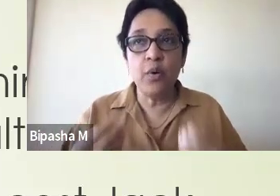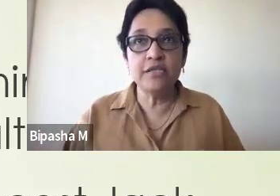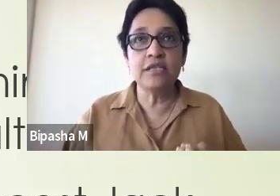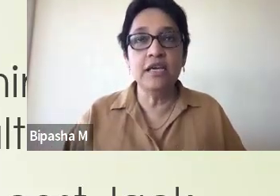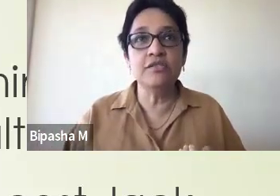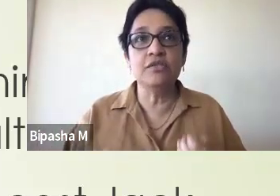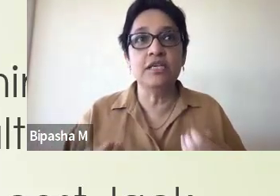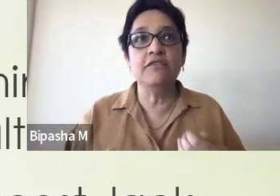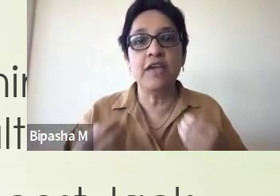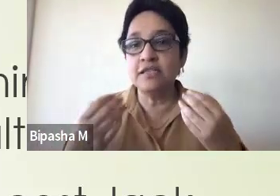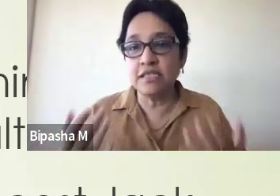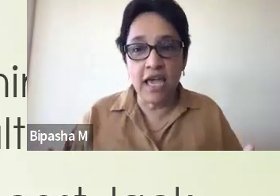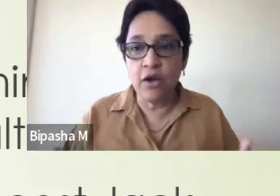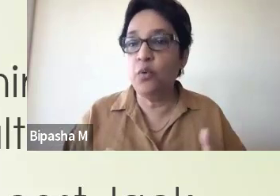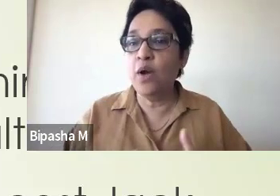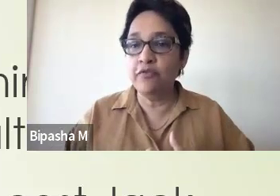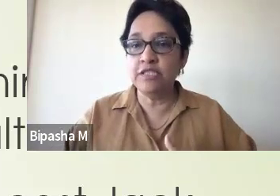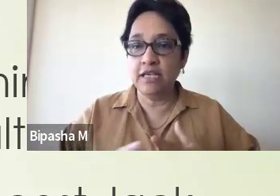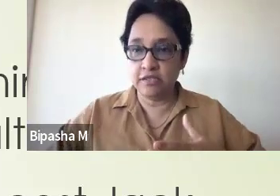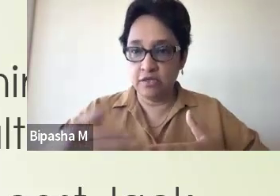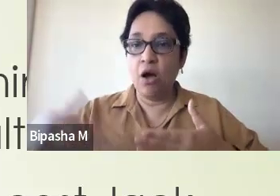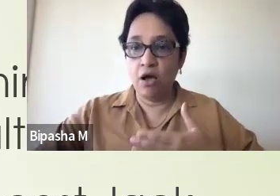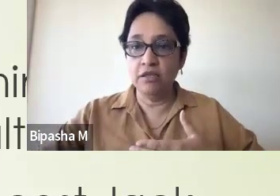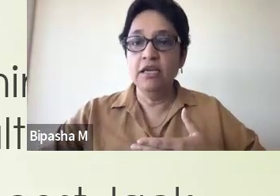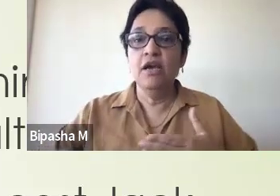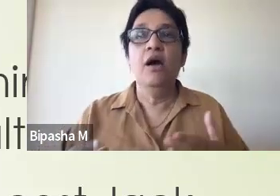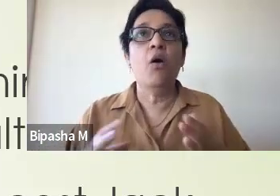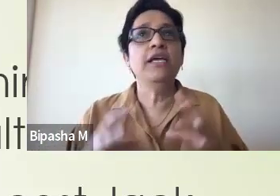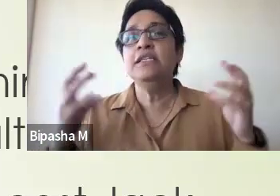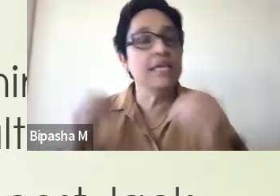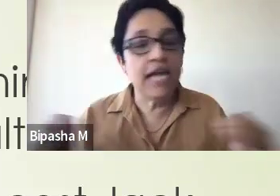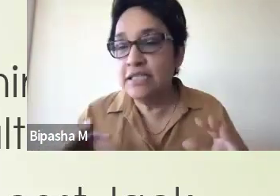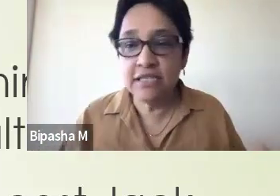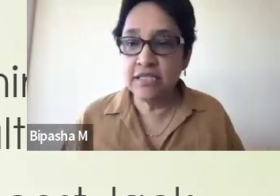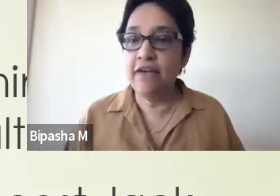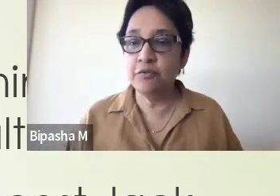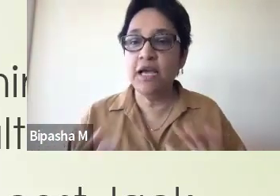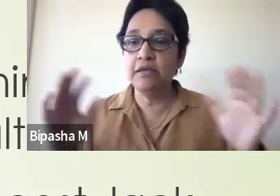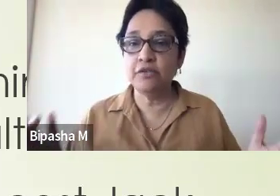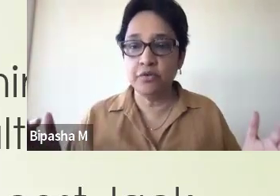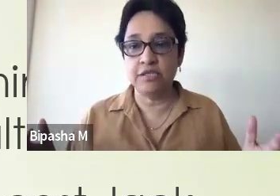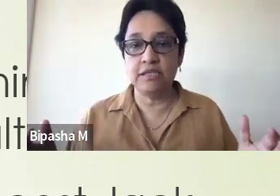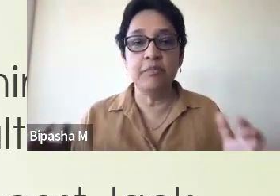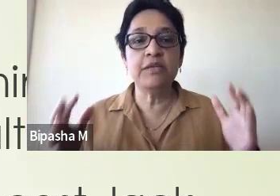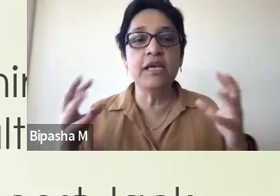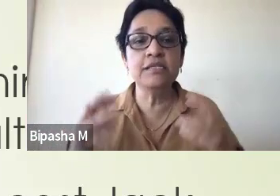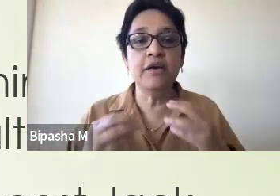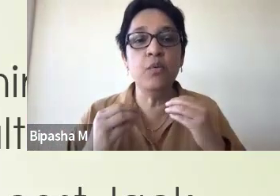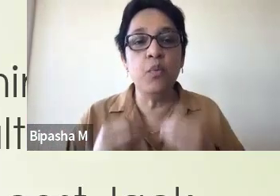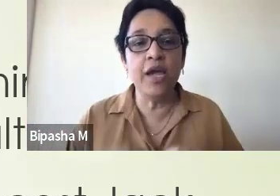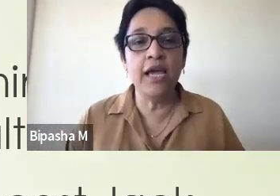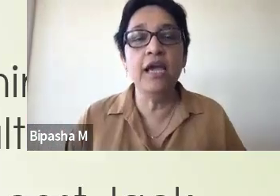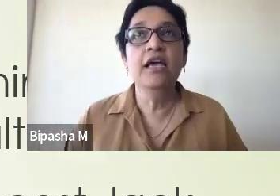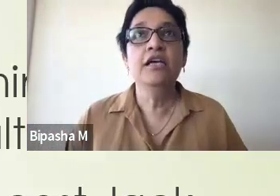our request is to see if HCA or whoever takes it on, or and it doesn't have to be under CRIS, but is